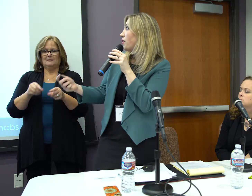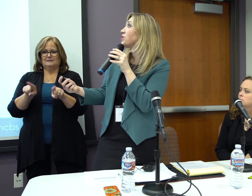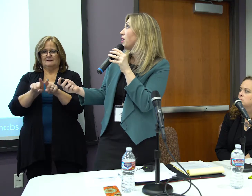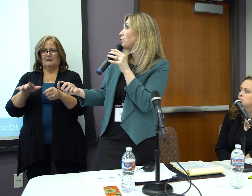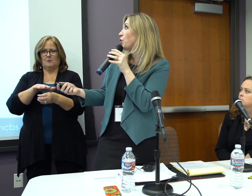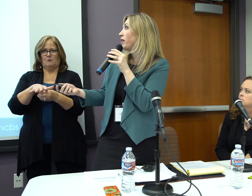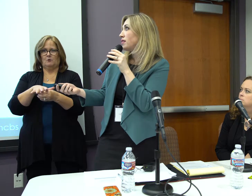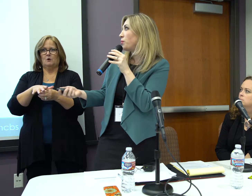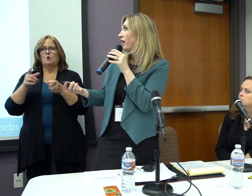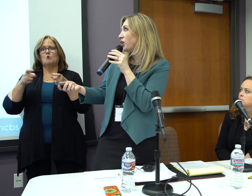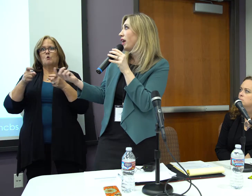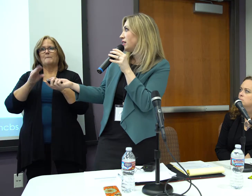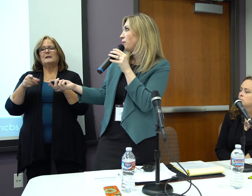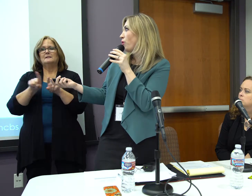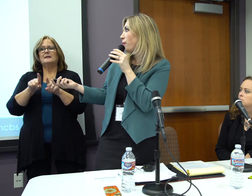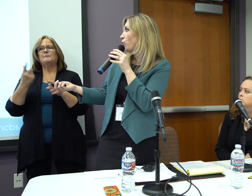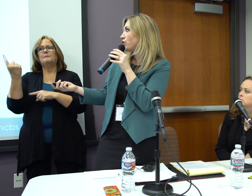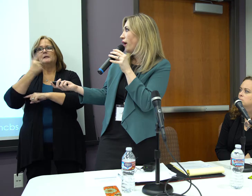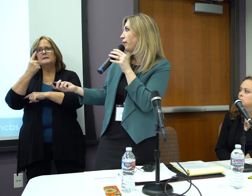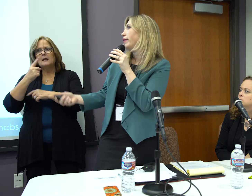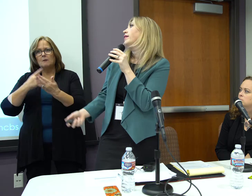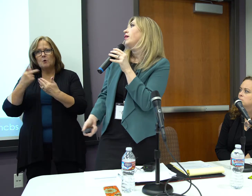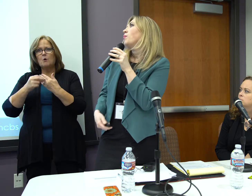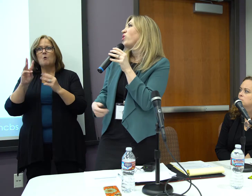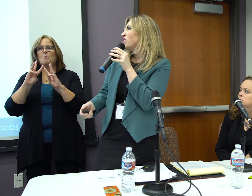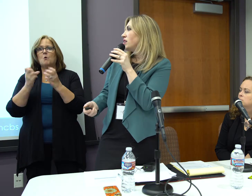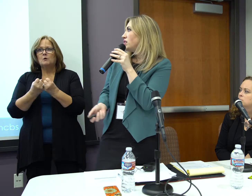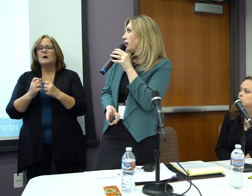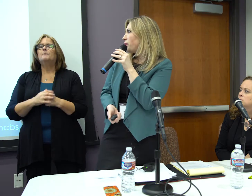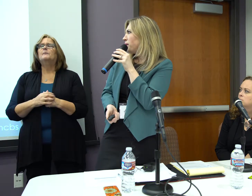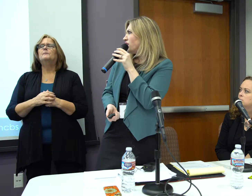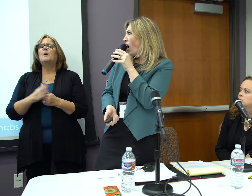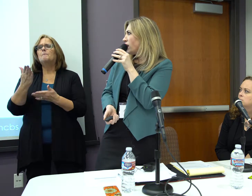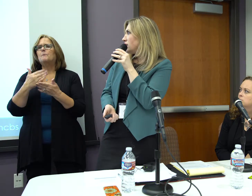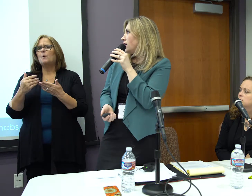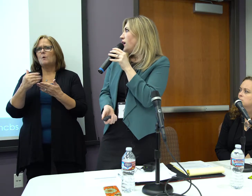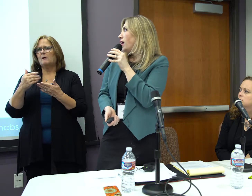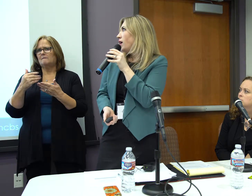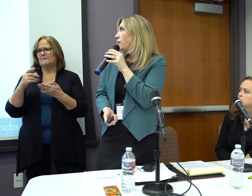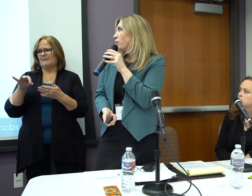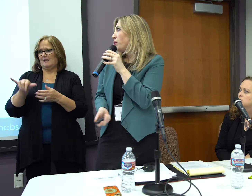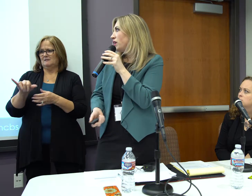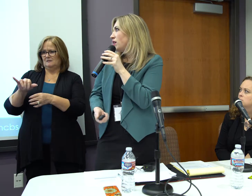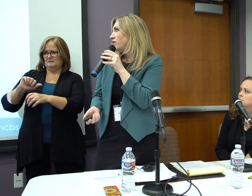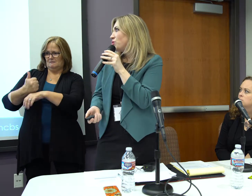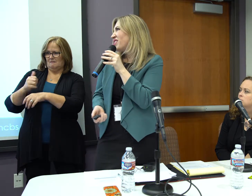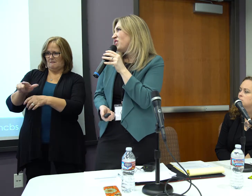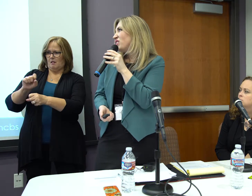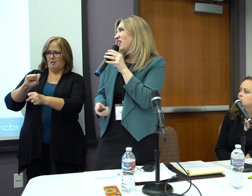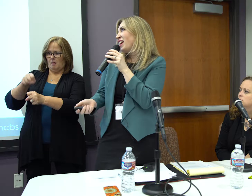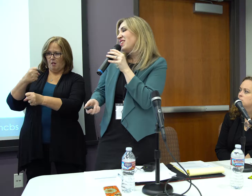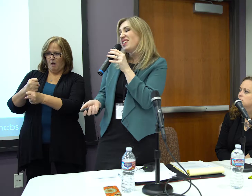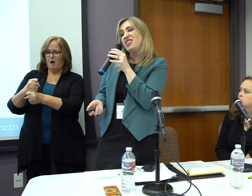again, another setting controlled by the same provider, like a day program or workshop. Portions of the setting might be locked, prohibiting an